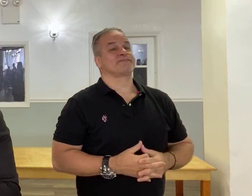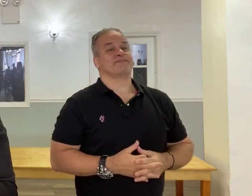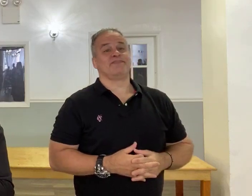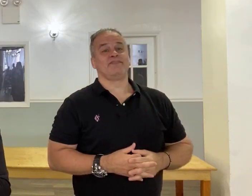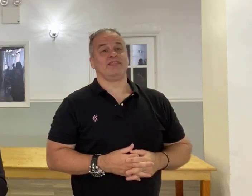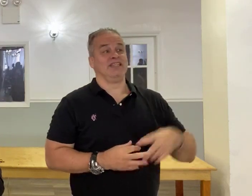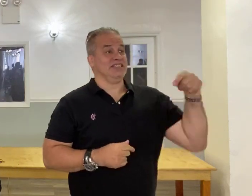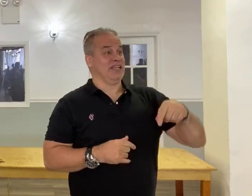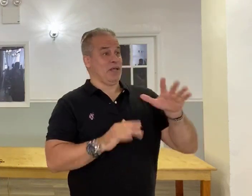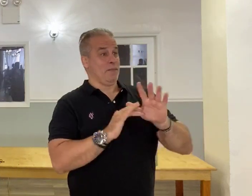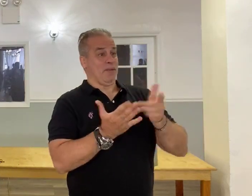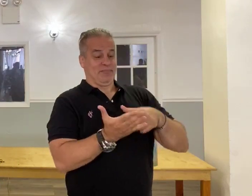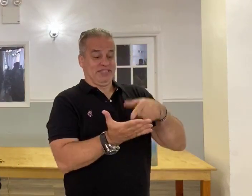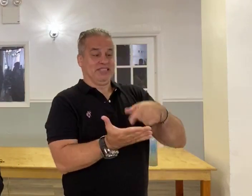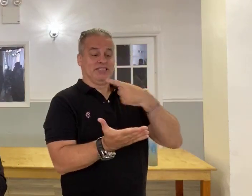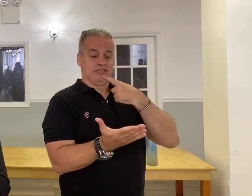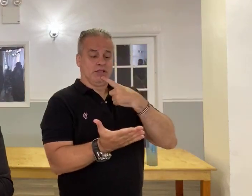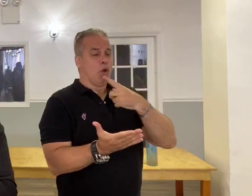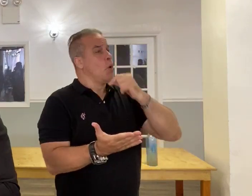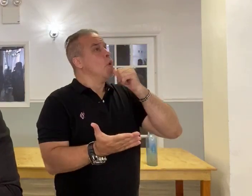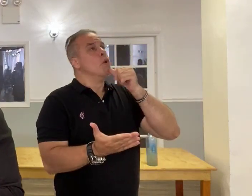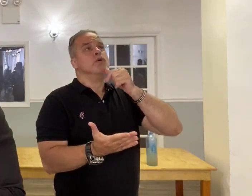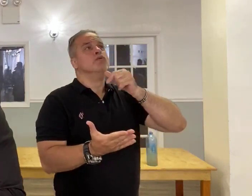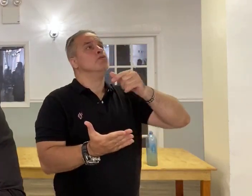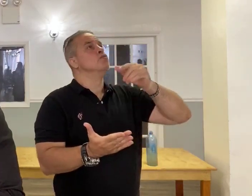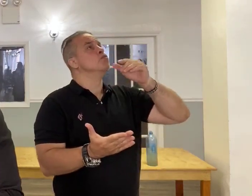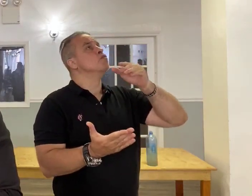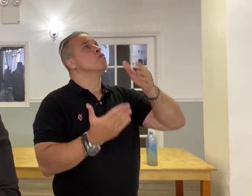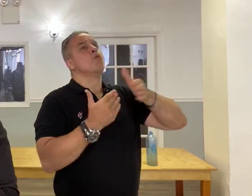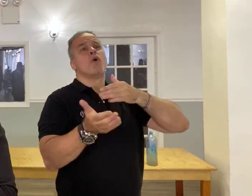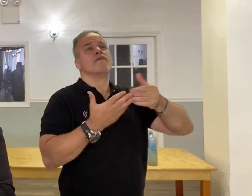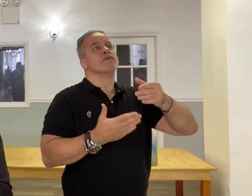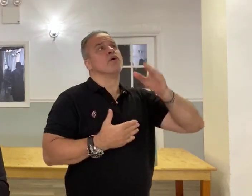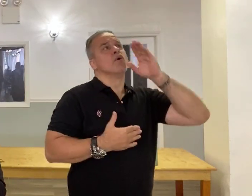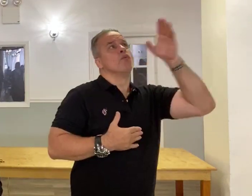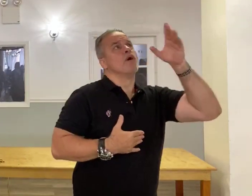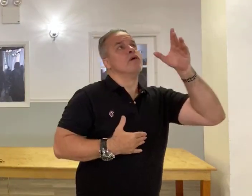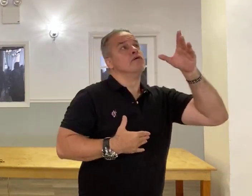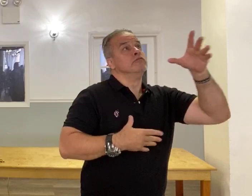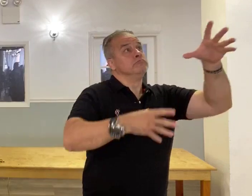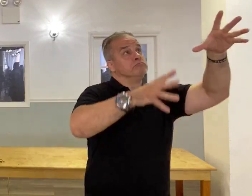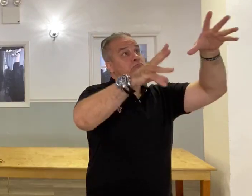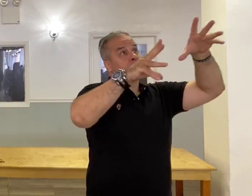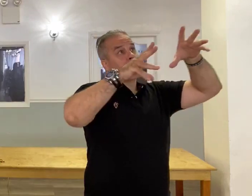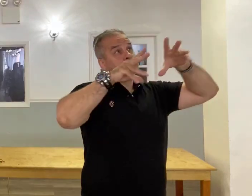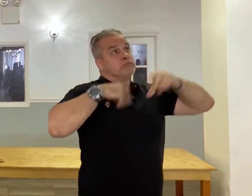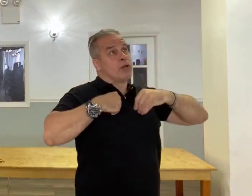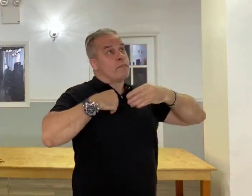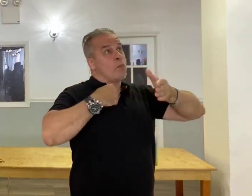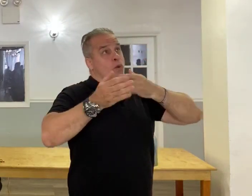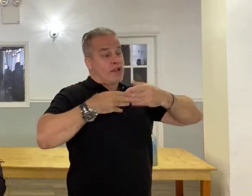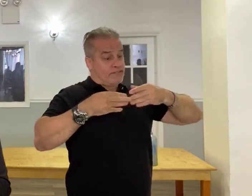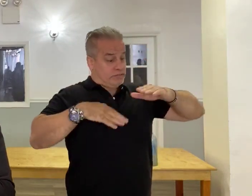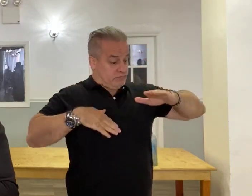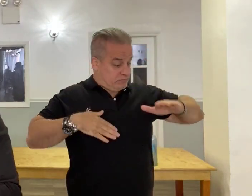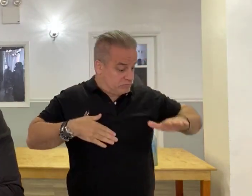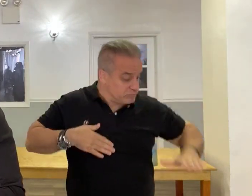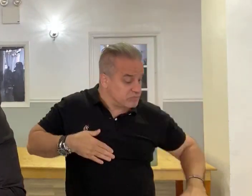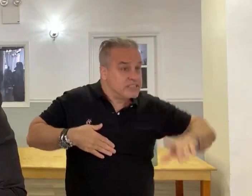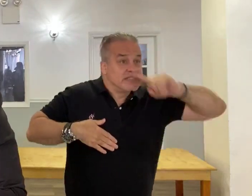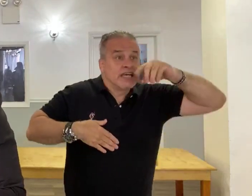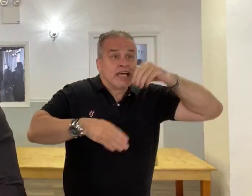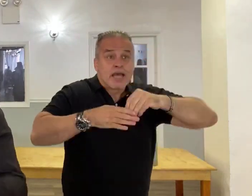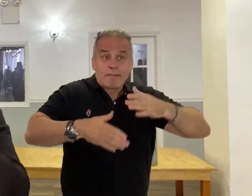The Bible says, "And whoso shall receive one such little child in my name receiveth